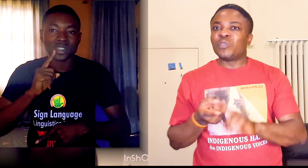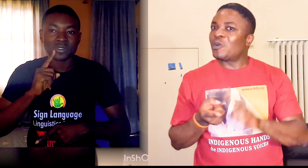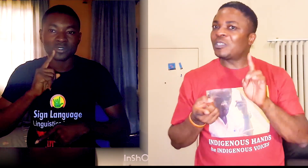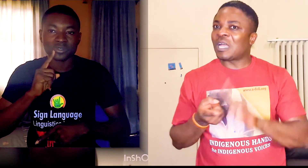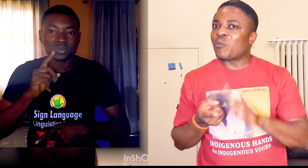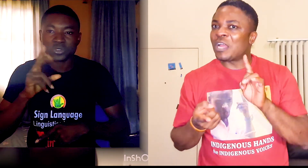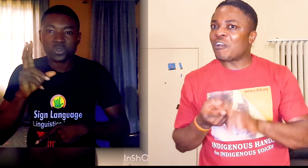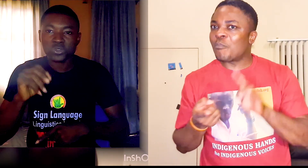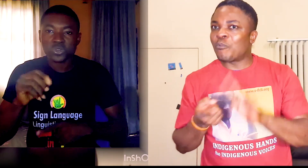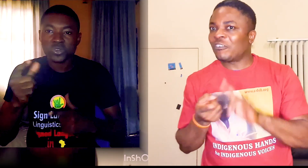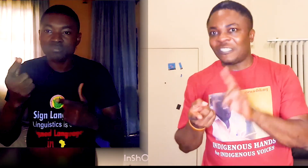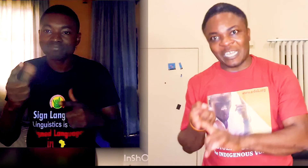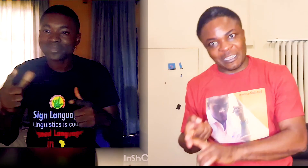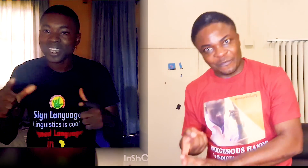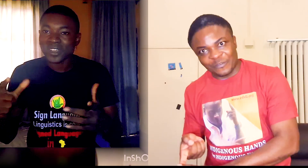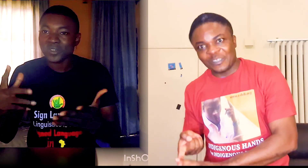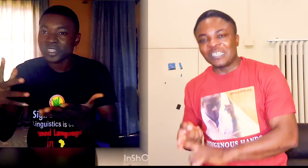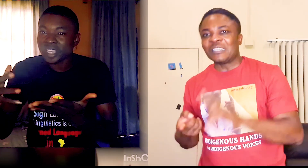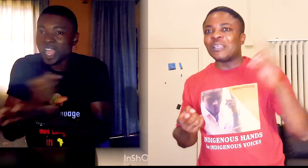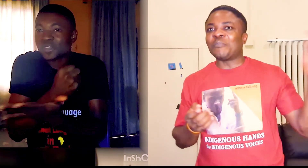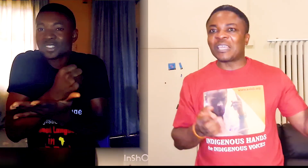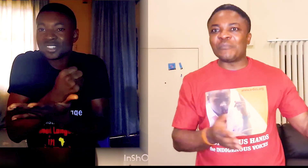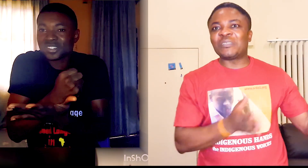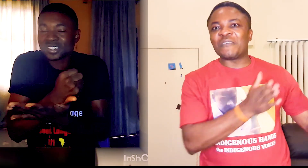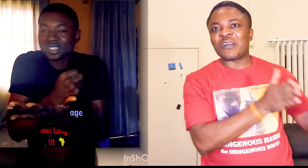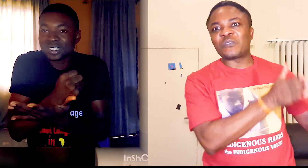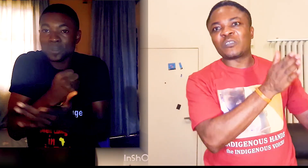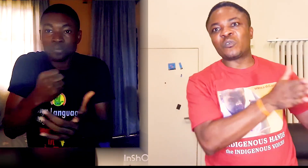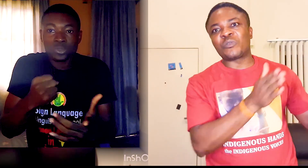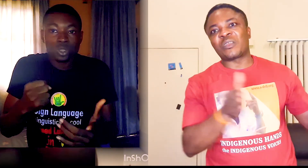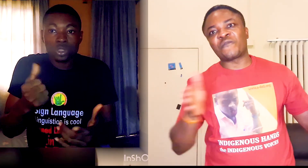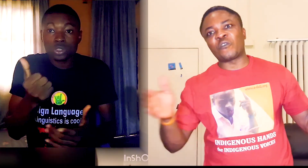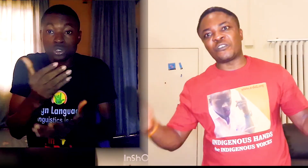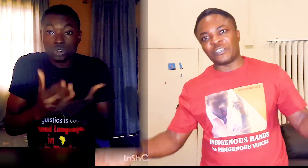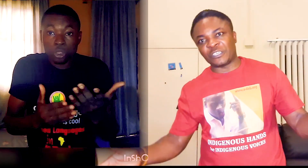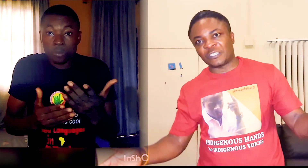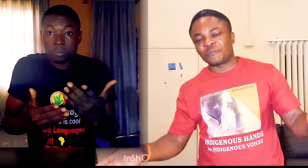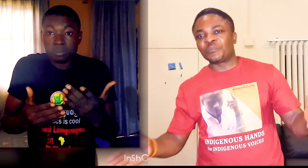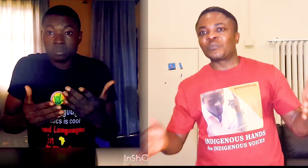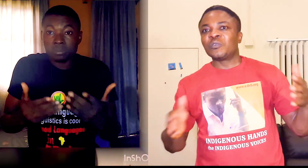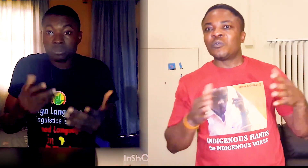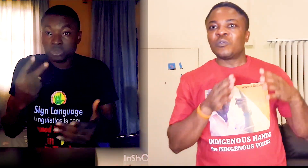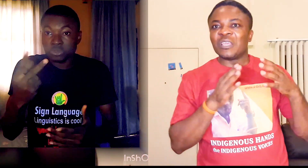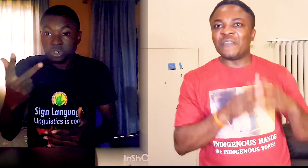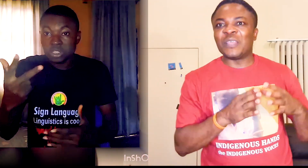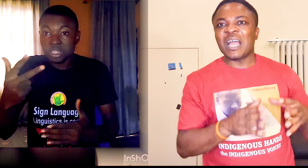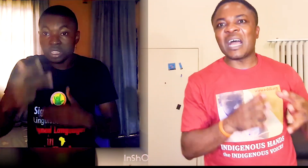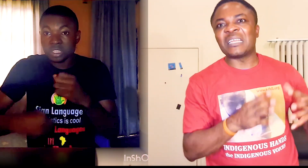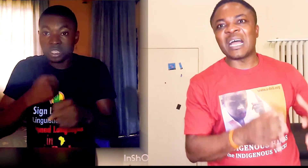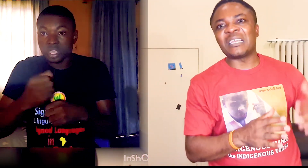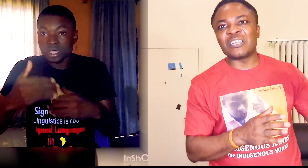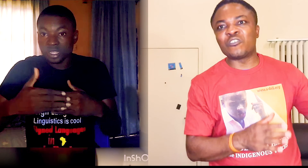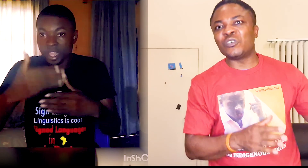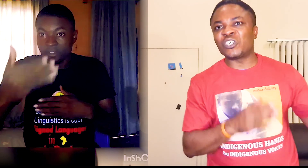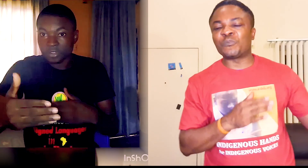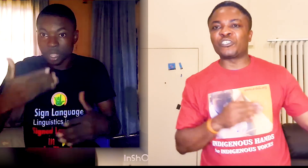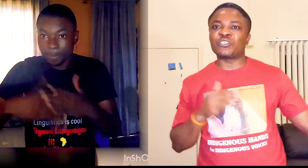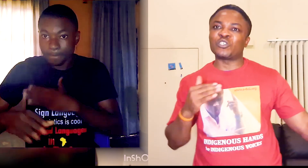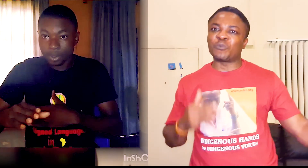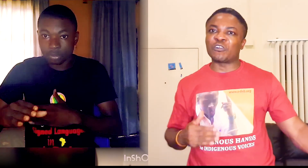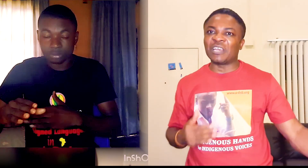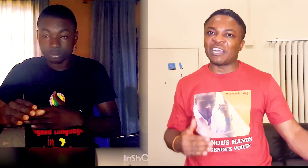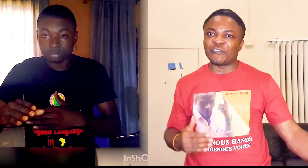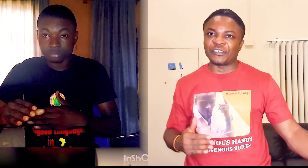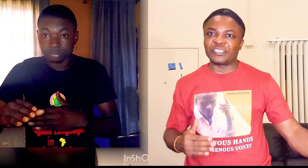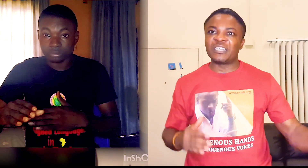Two, those that were not born deaf, that became deaf after 2, 3, 4 years, if they had had a good exposure